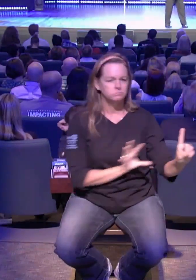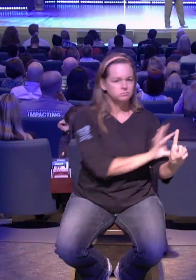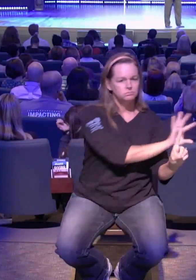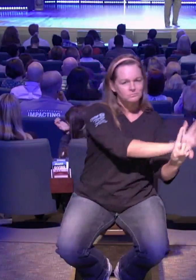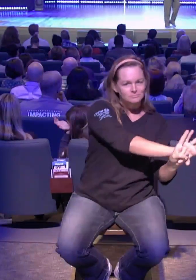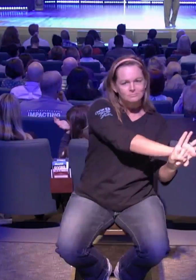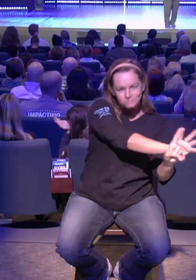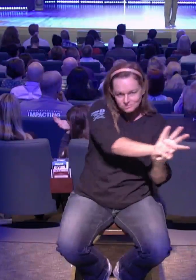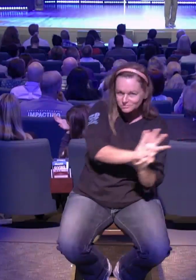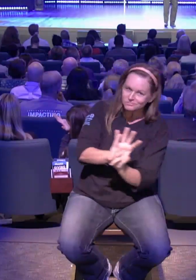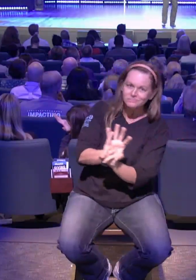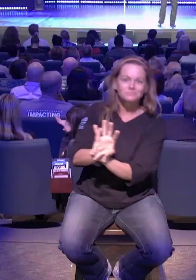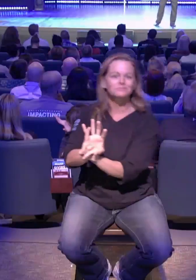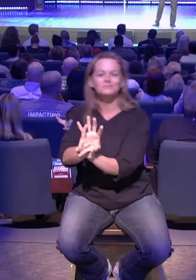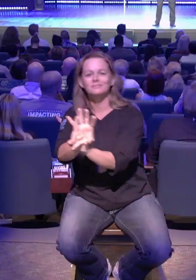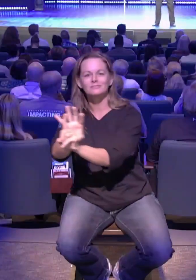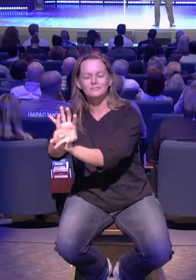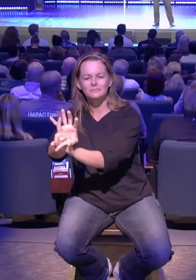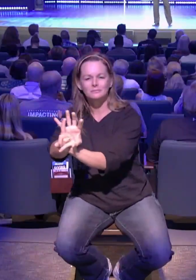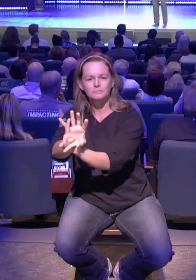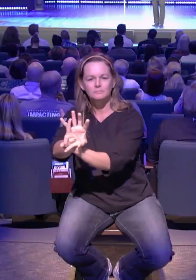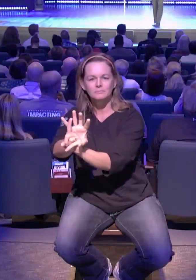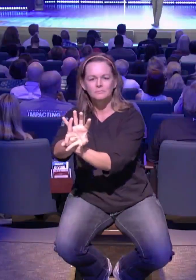They gave her faith when she had no faith.